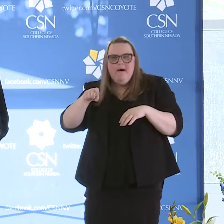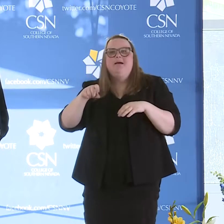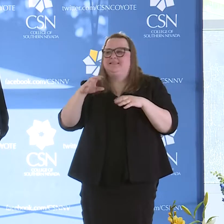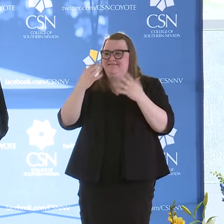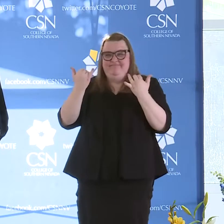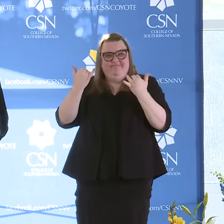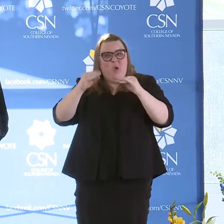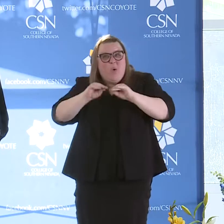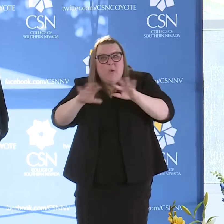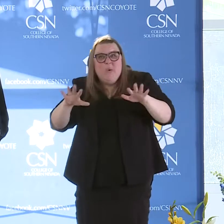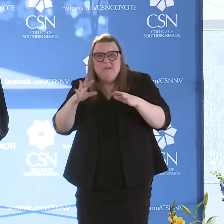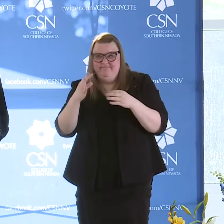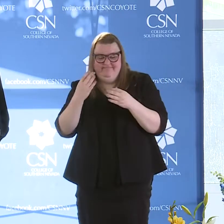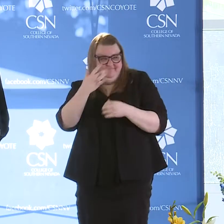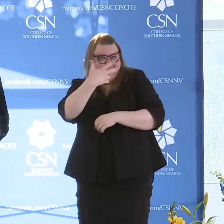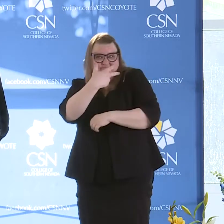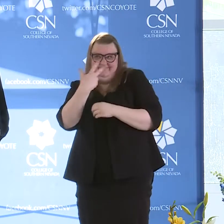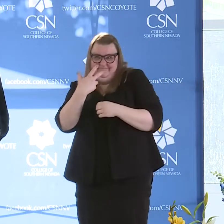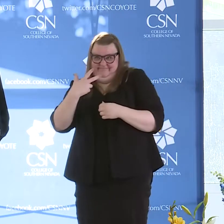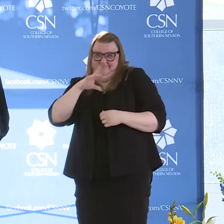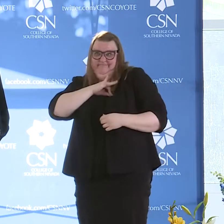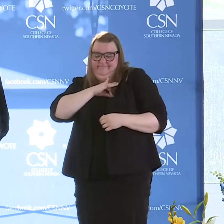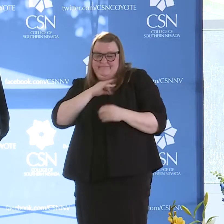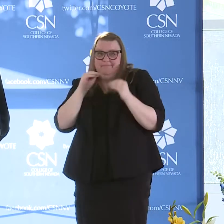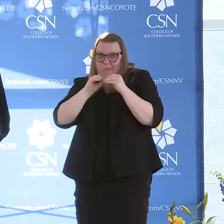transmission, plateaued vaccination rates,